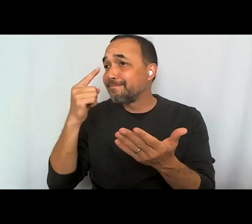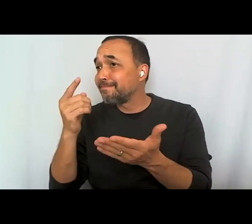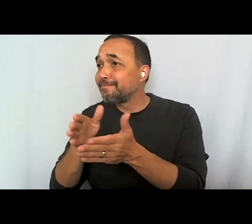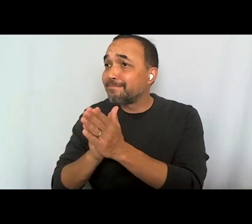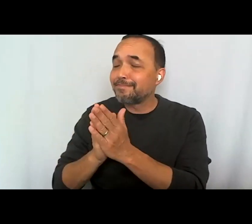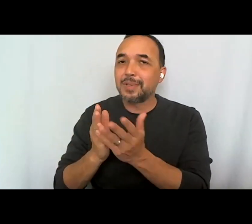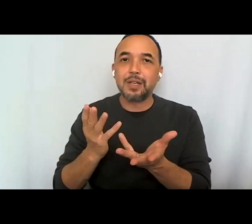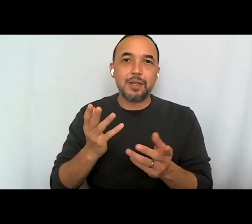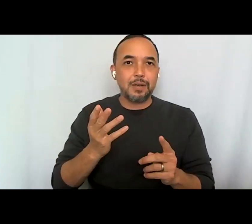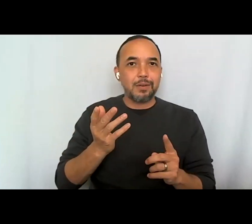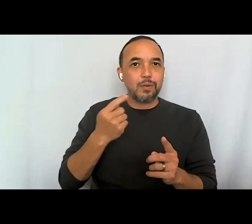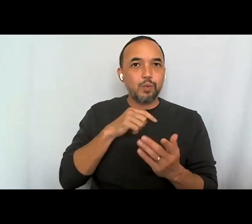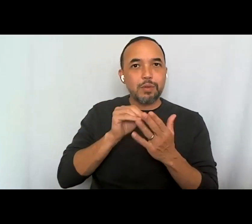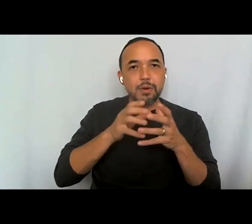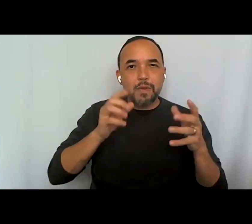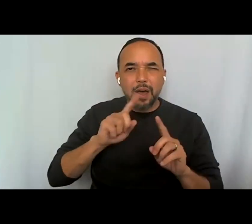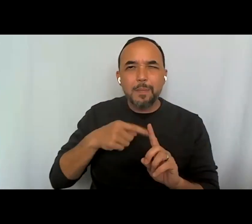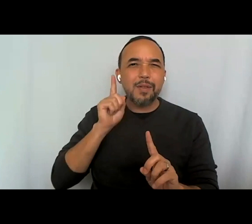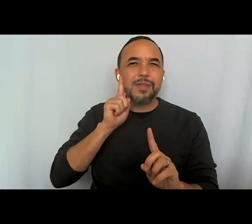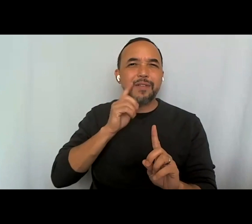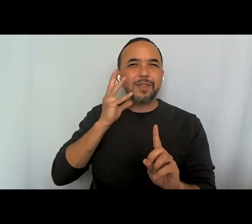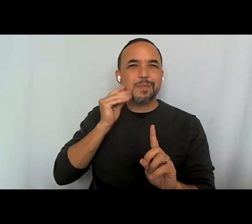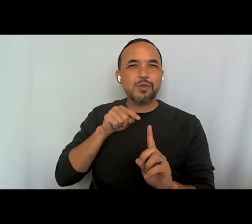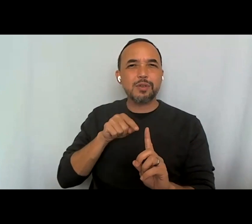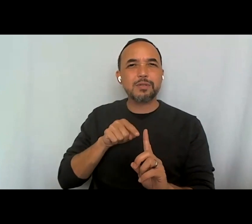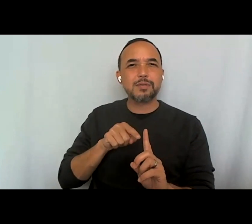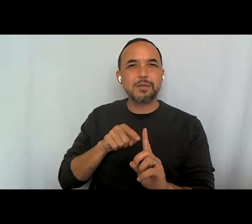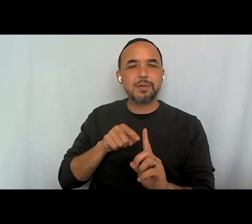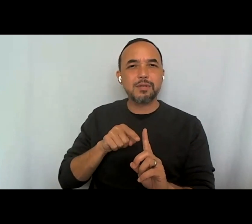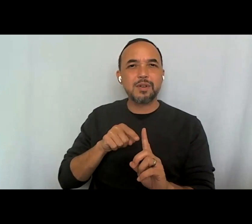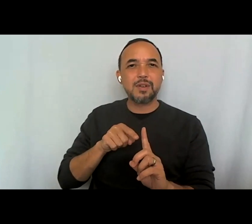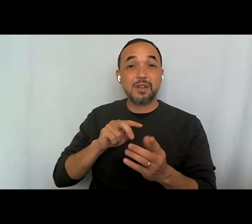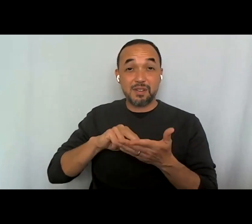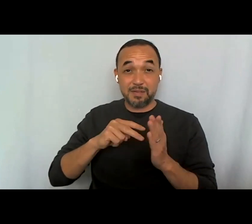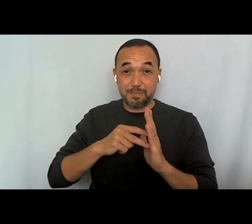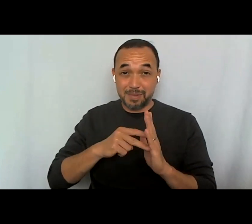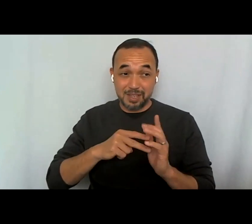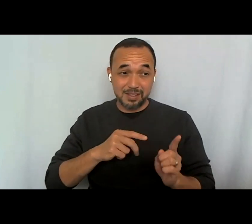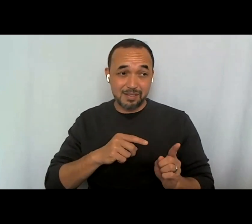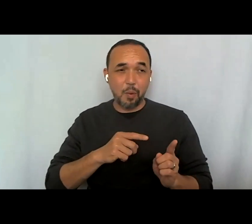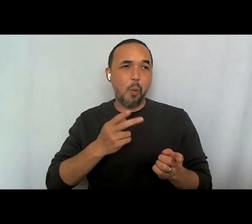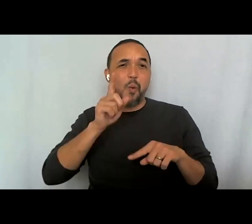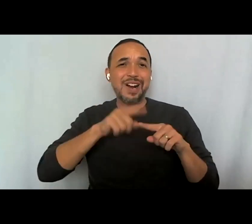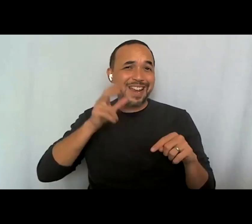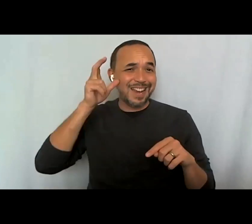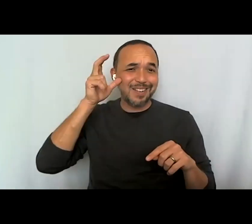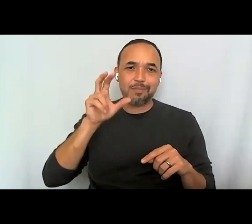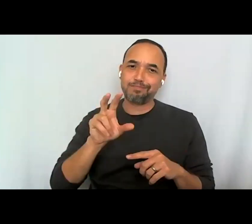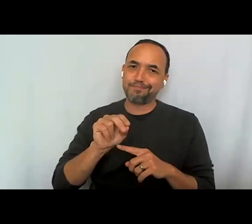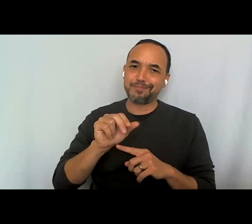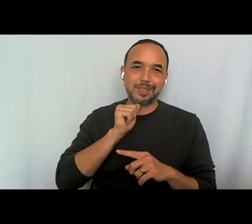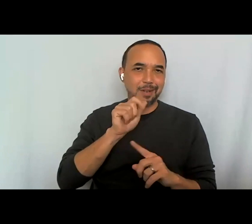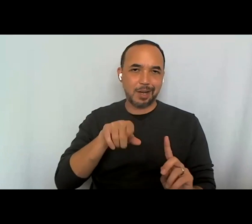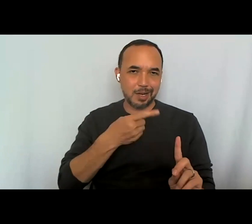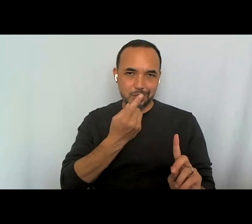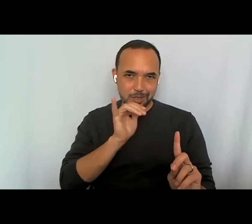deaf, because it's not just about not being able to hear. It's more than that. And we